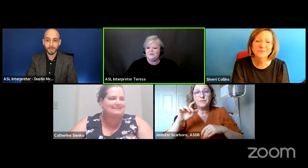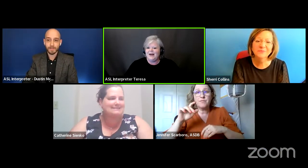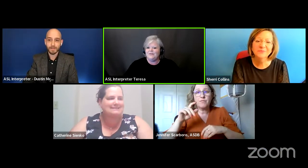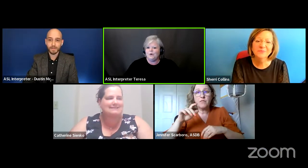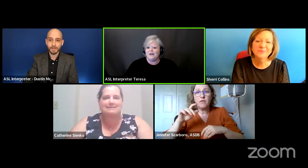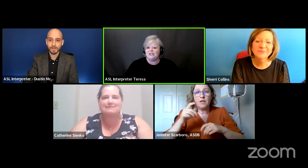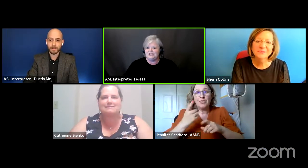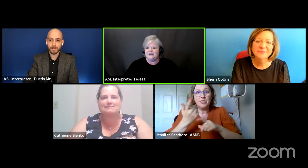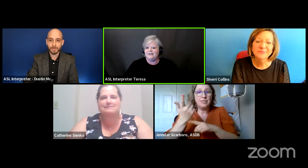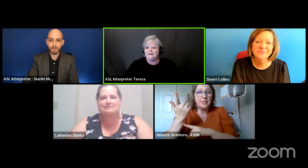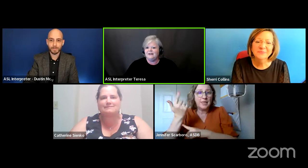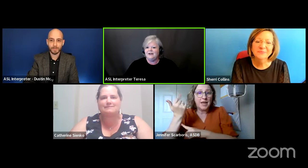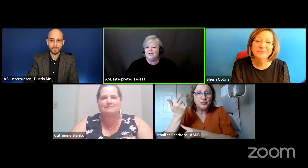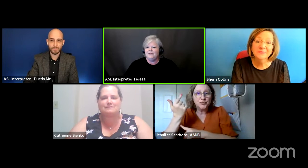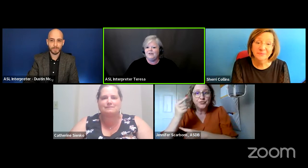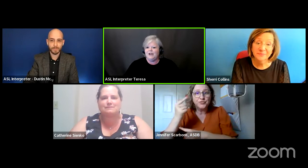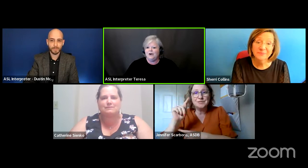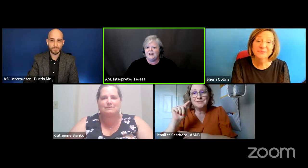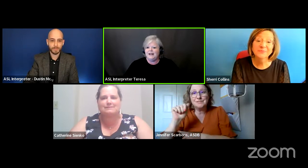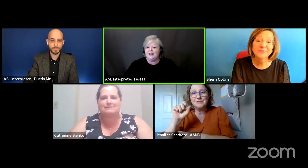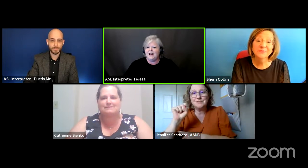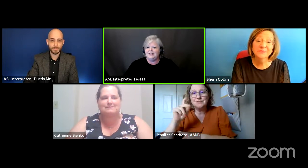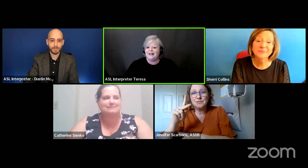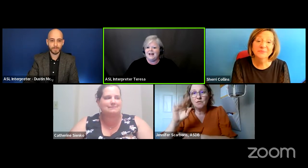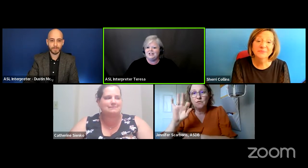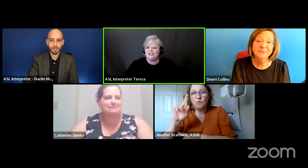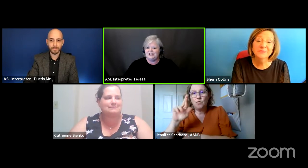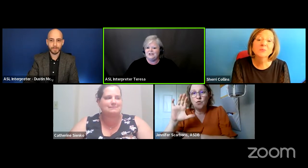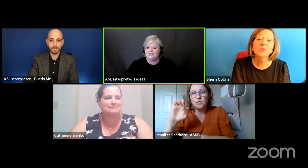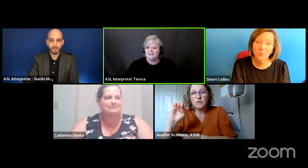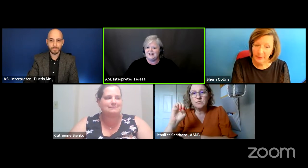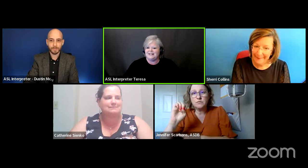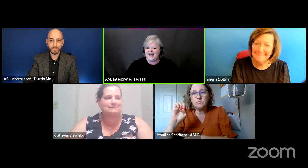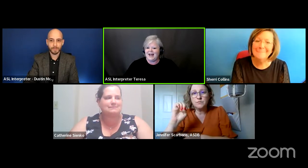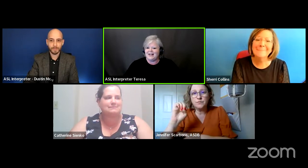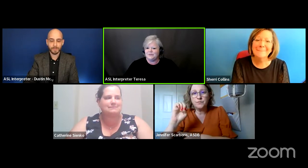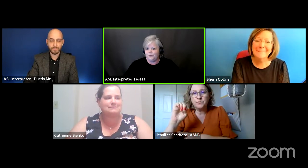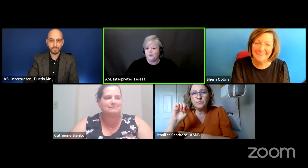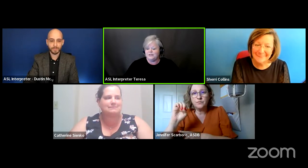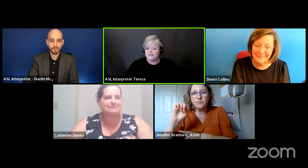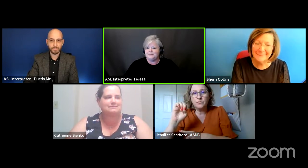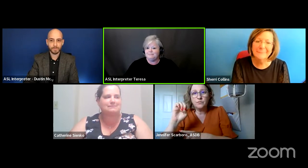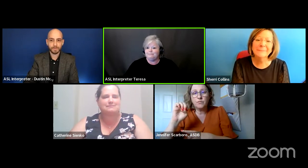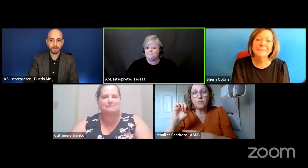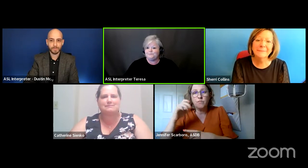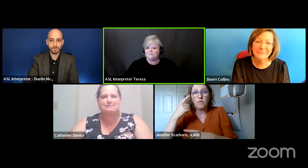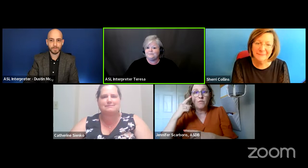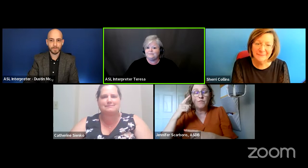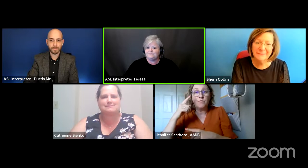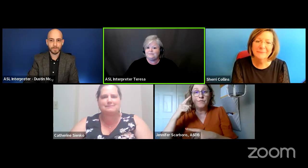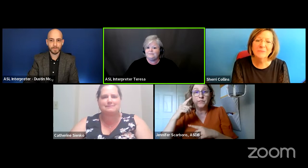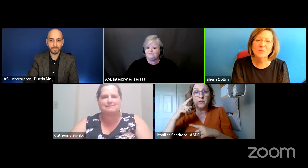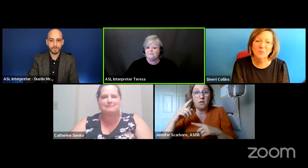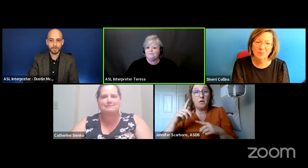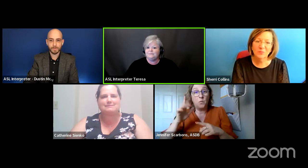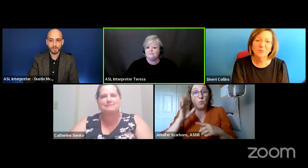Yes, I do have a question regarding last year's task force.